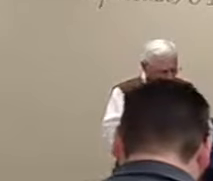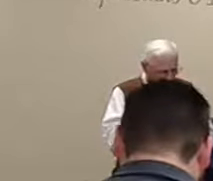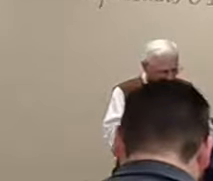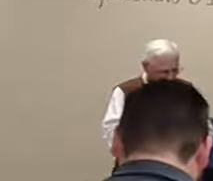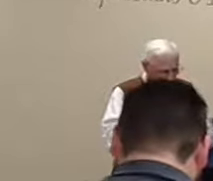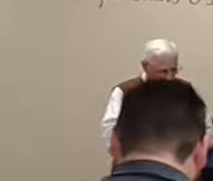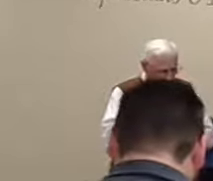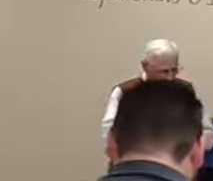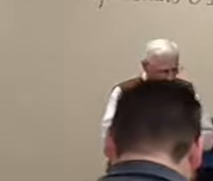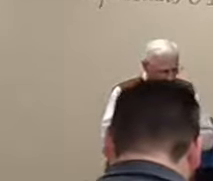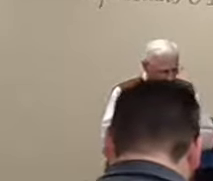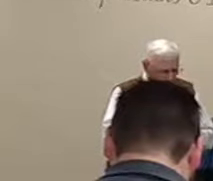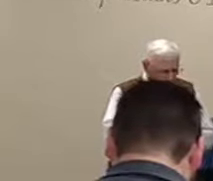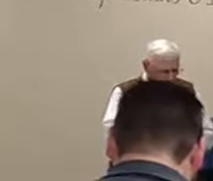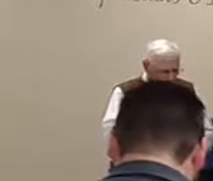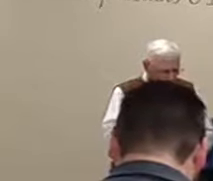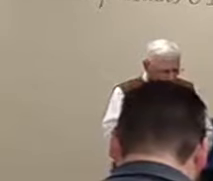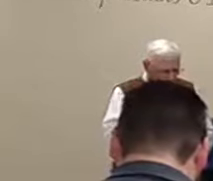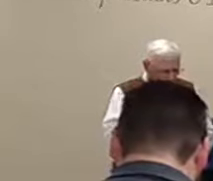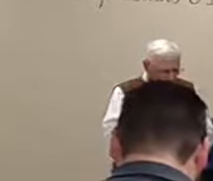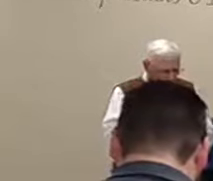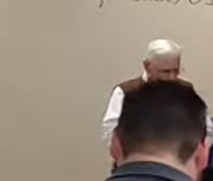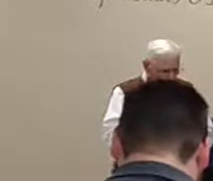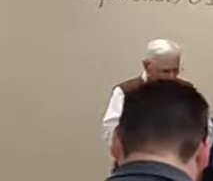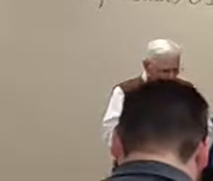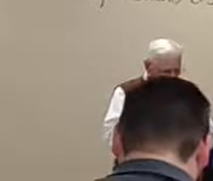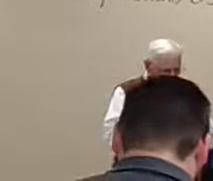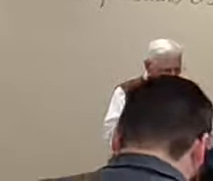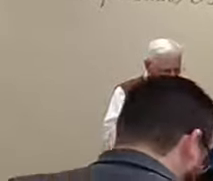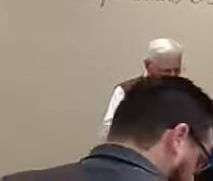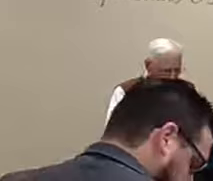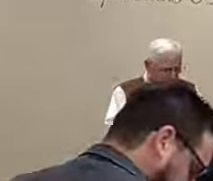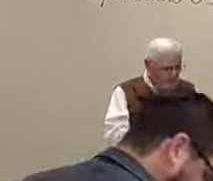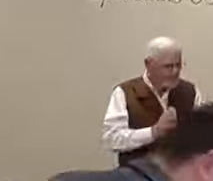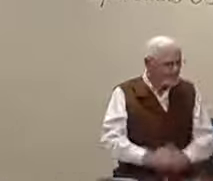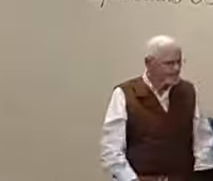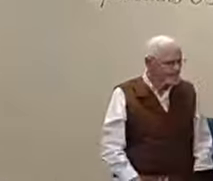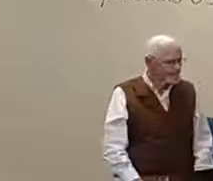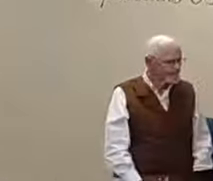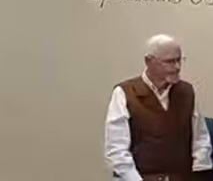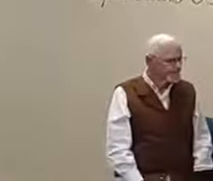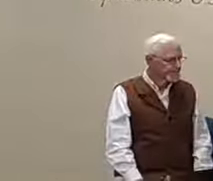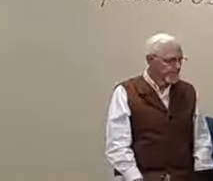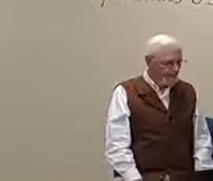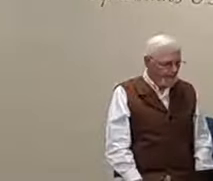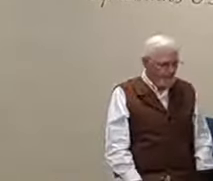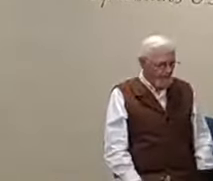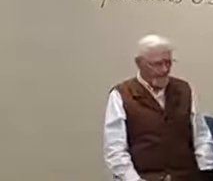Word. We worship you. We'll pray these things to you. Amen. All right. Have a good afternoon.